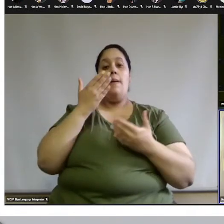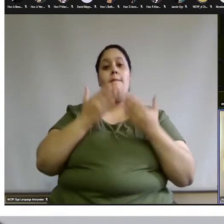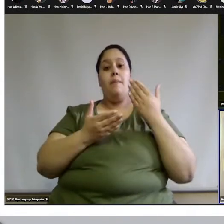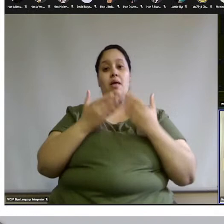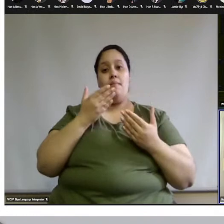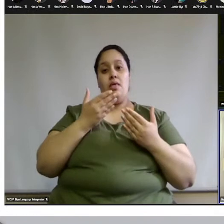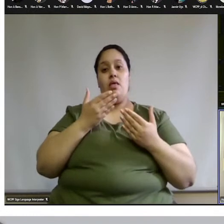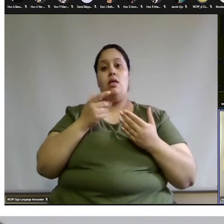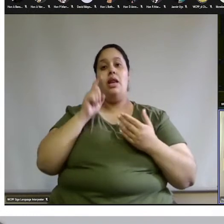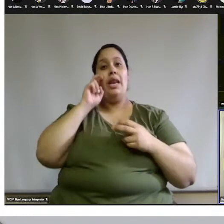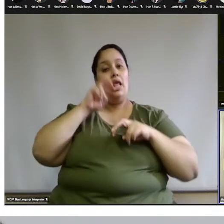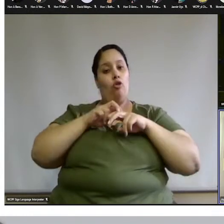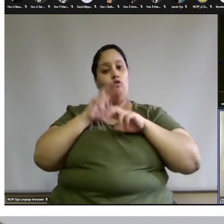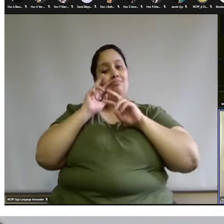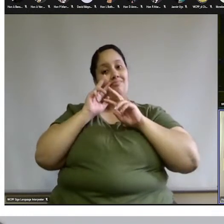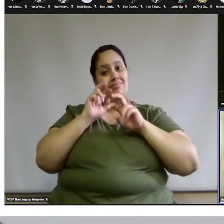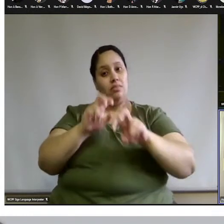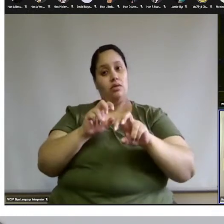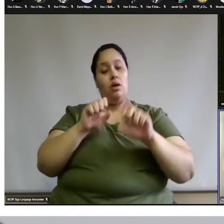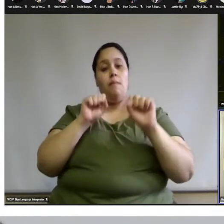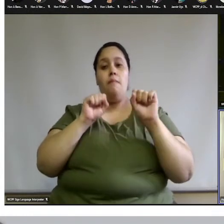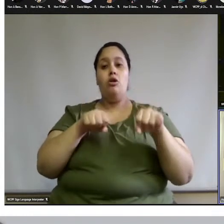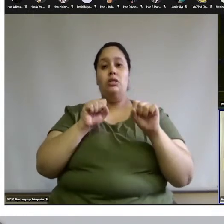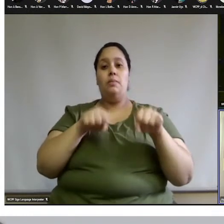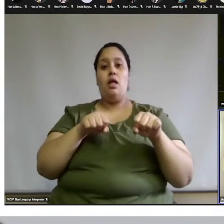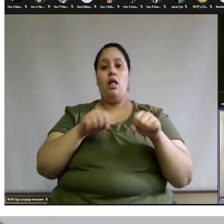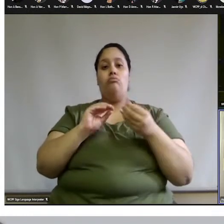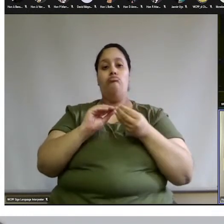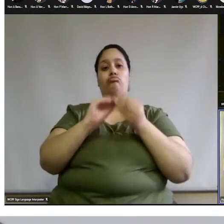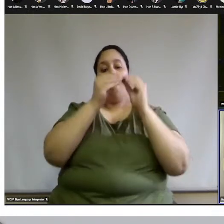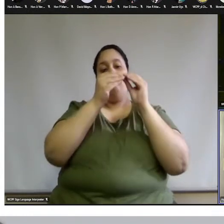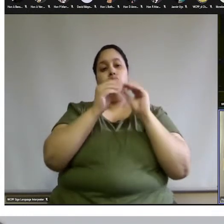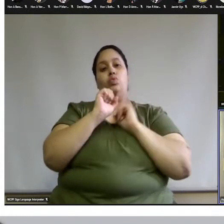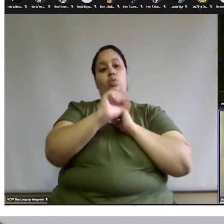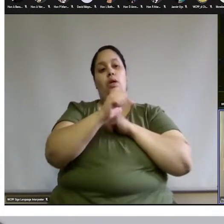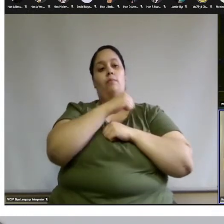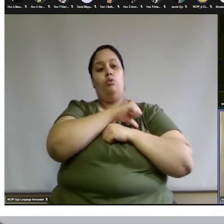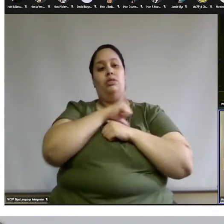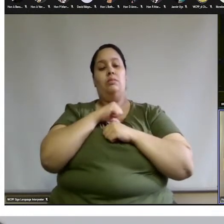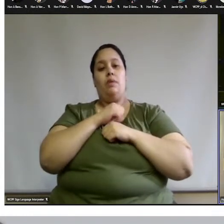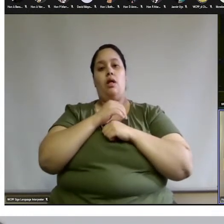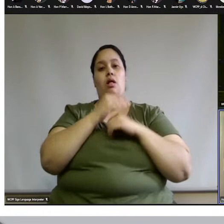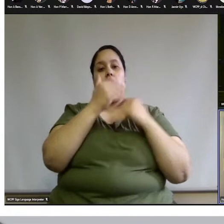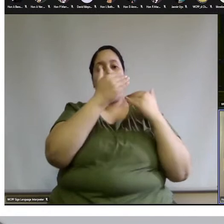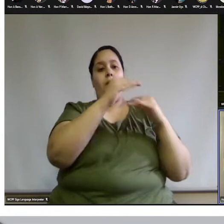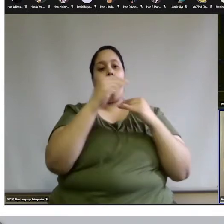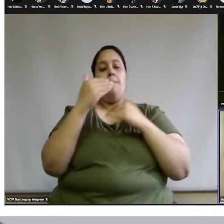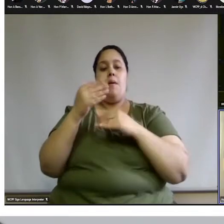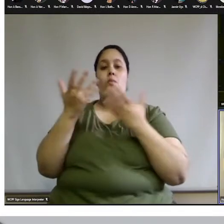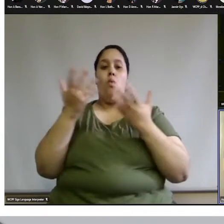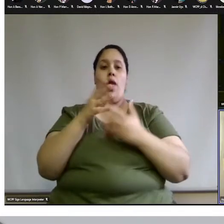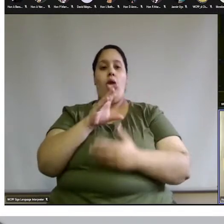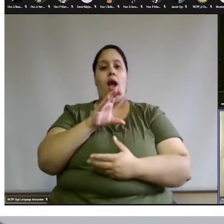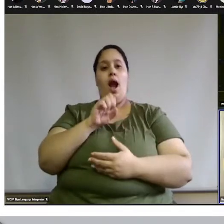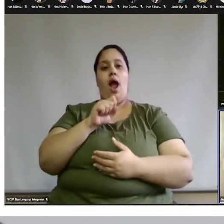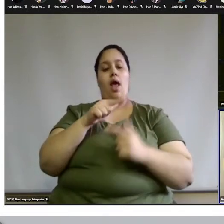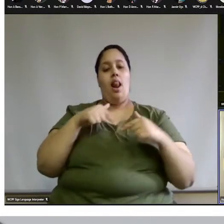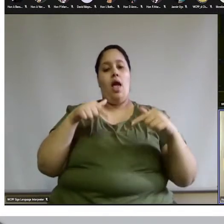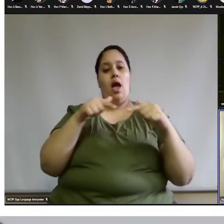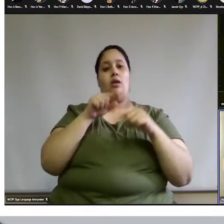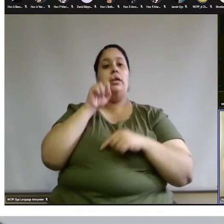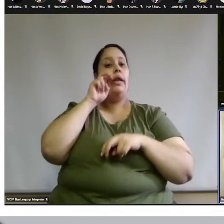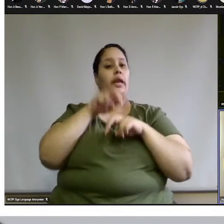to investigate possible adjustments to the municipal boundaries of Kannaland to increase